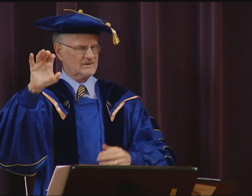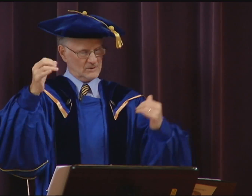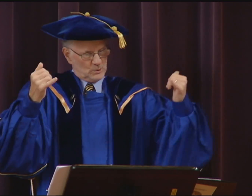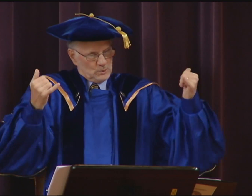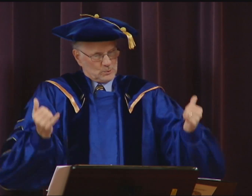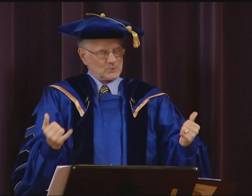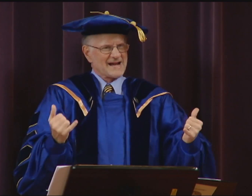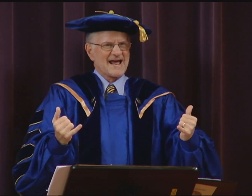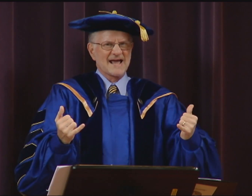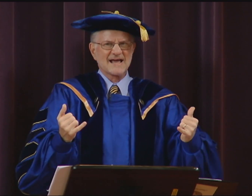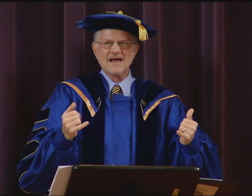That's